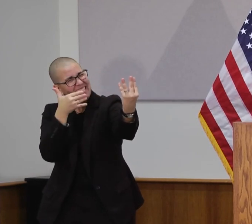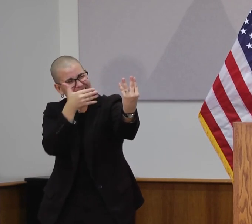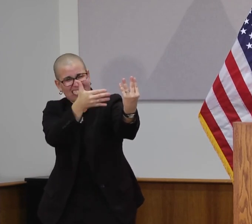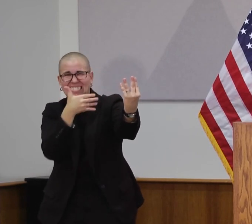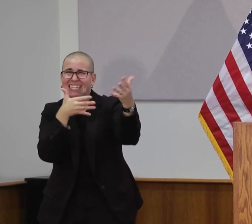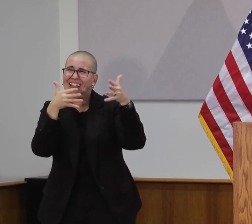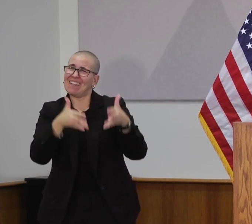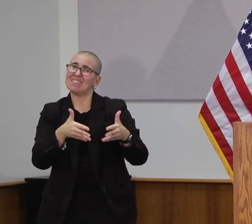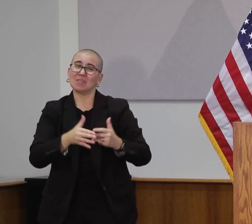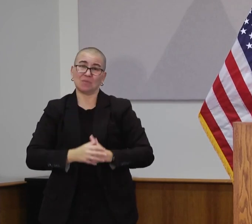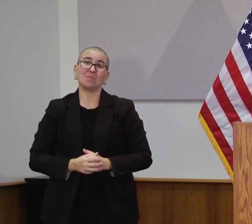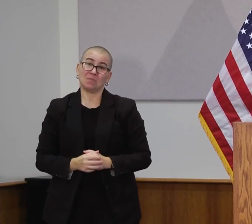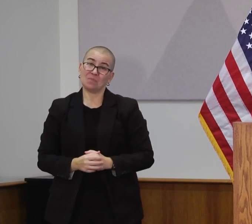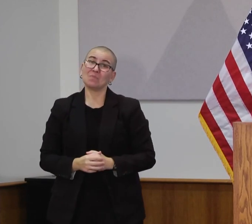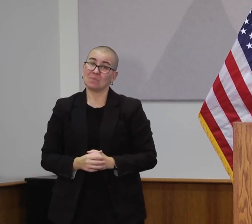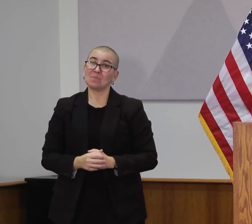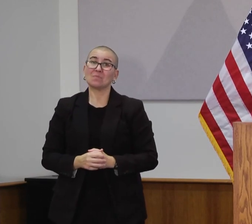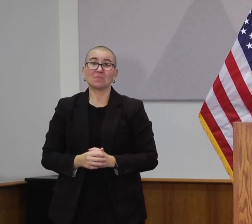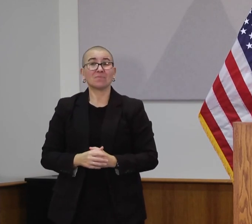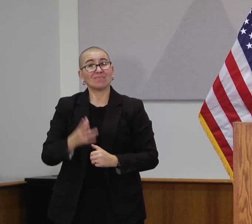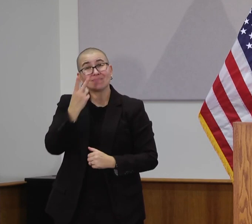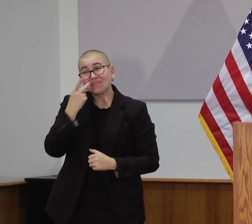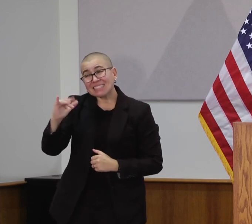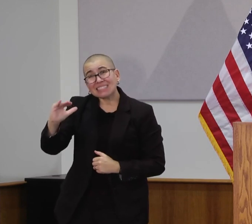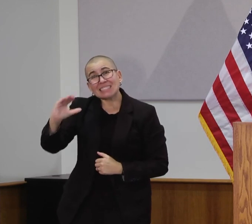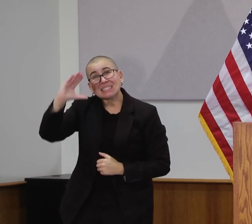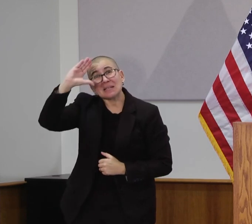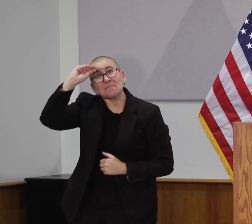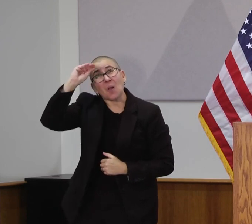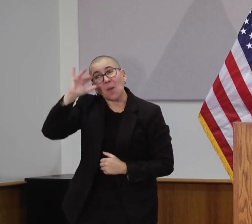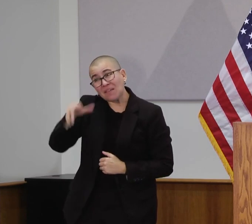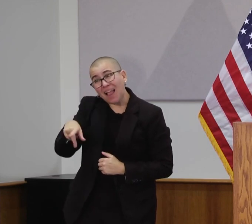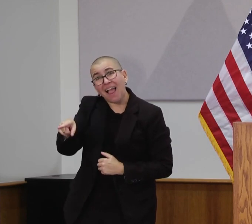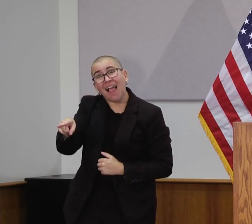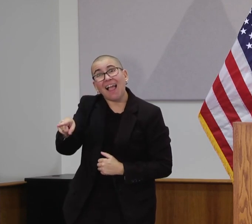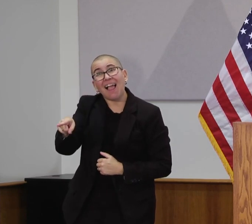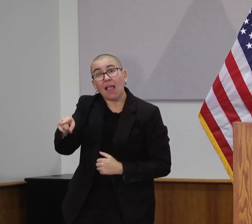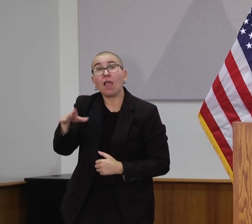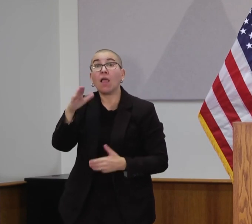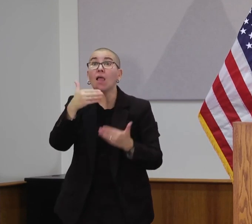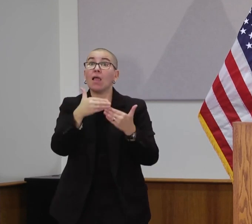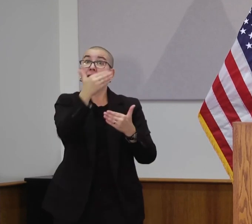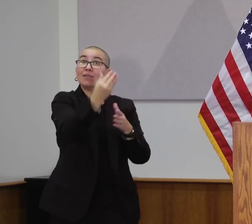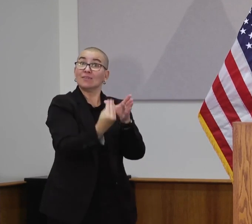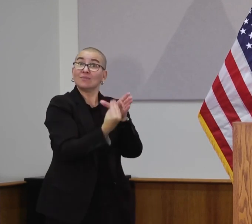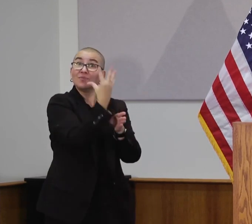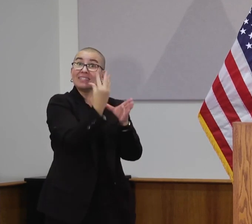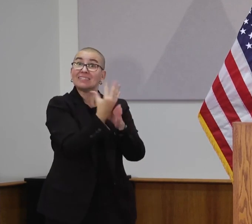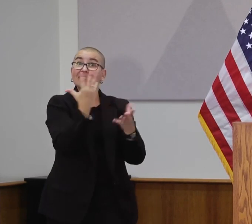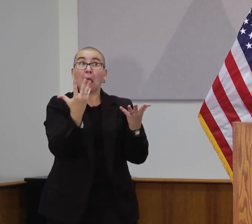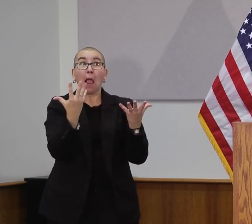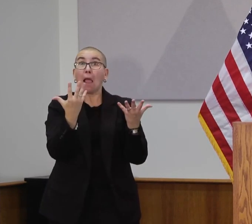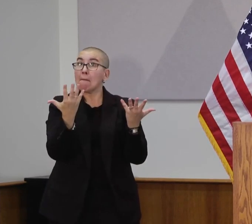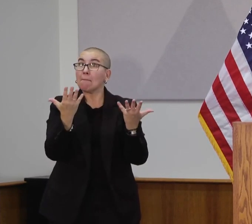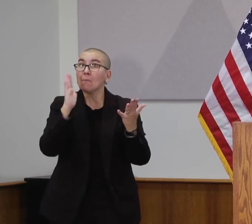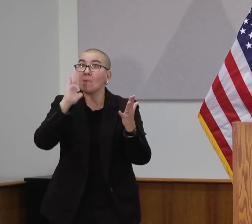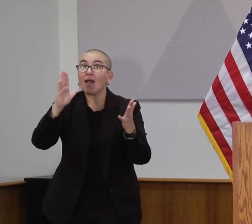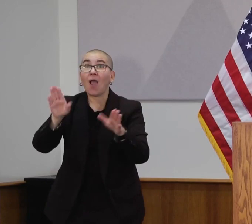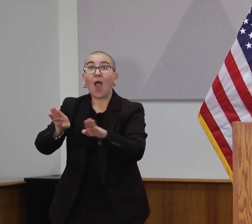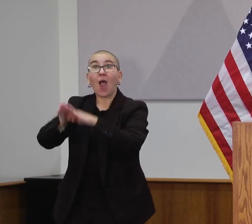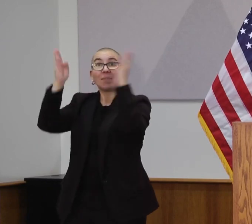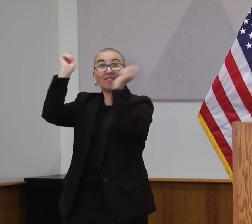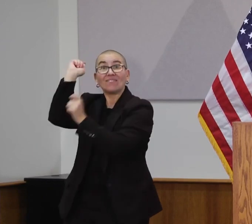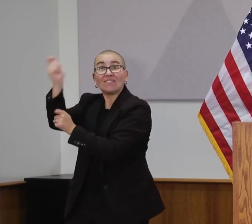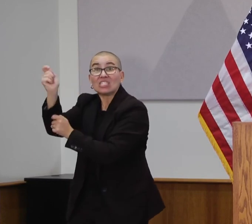how sweet that fishing opener can feel next spring, how sweet that summer breeze on the boat is going to feel when we